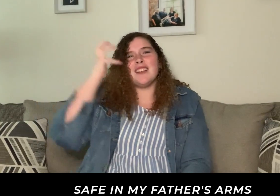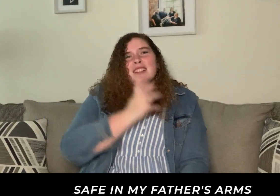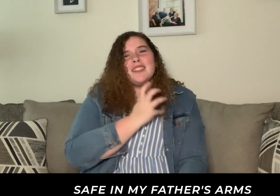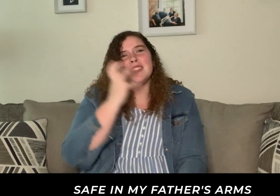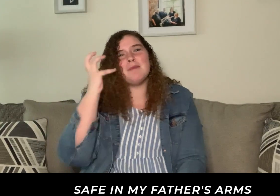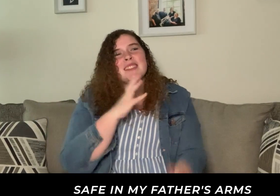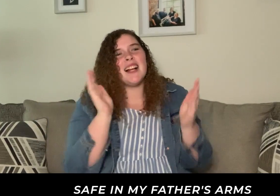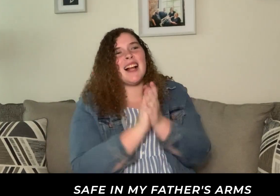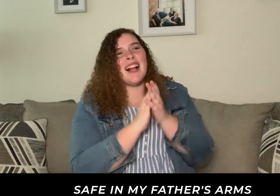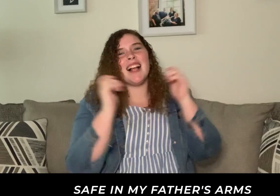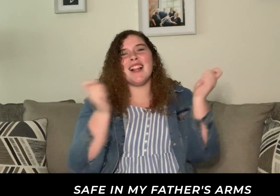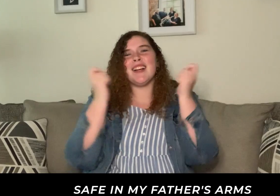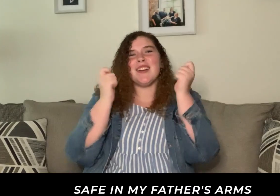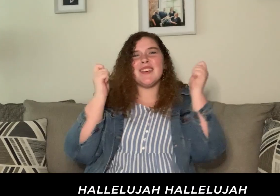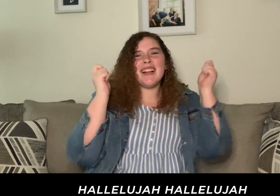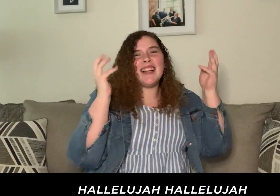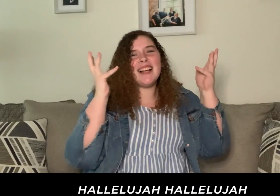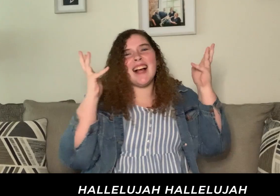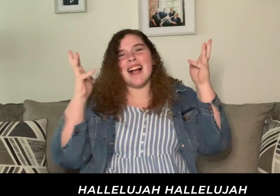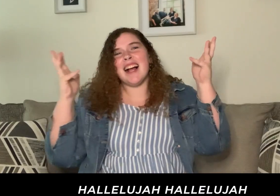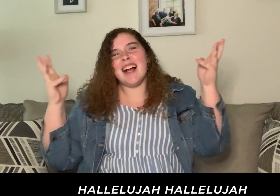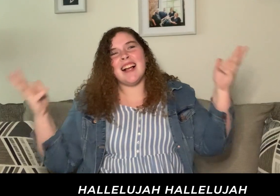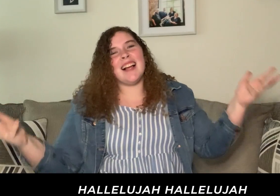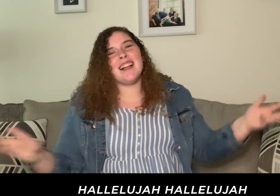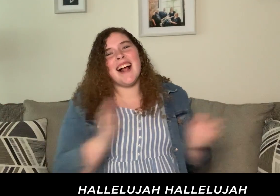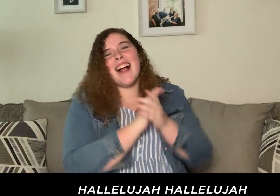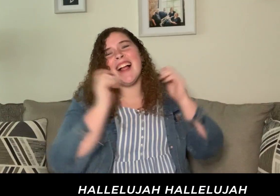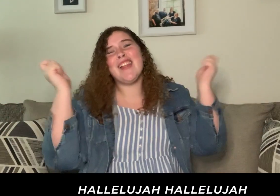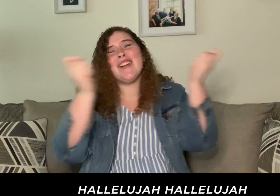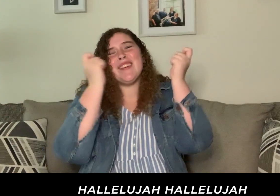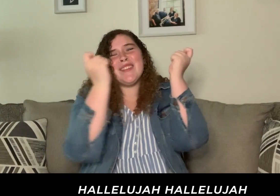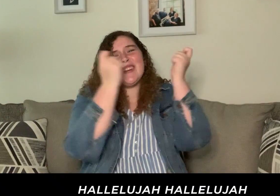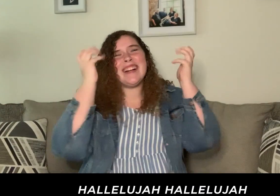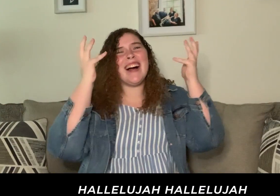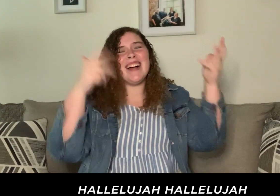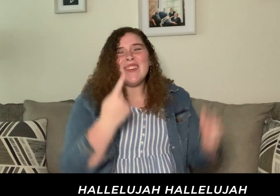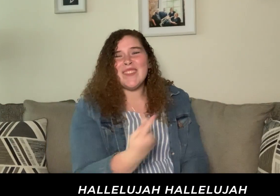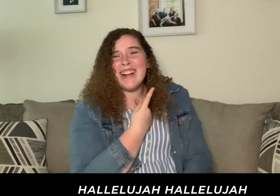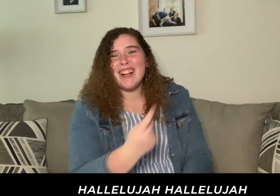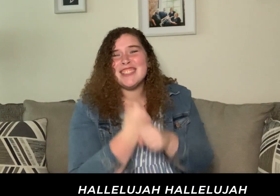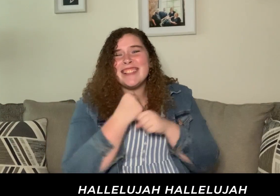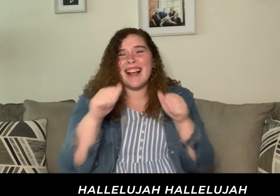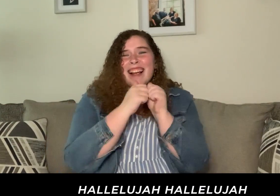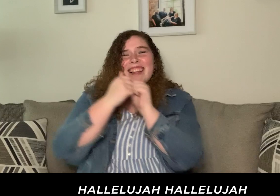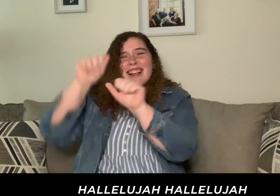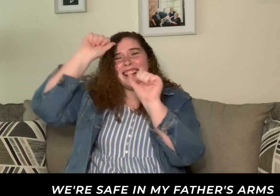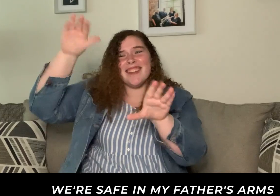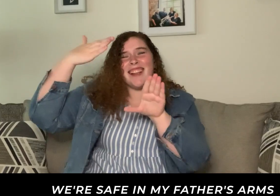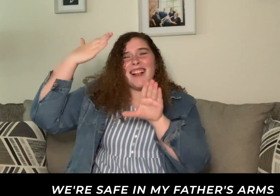father's arms Oh-oh-oh Hallelujah, hallelujah